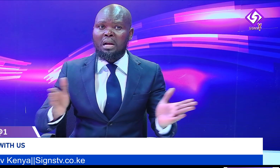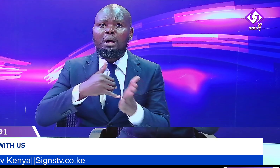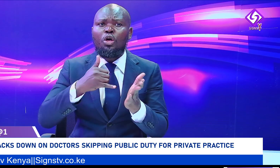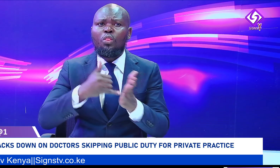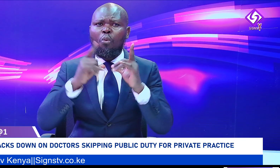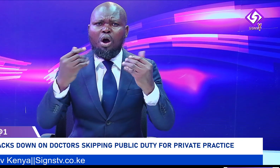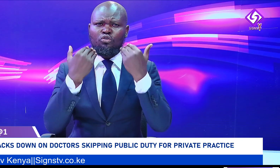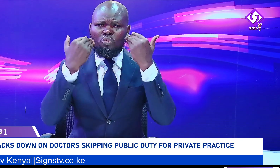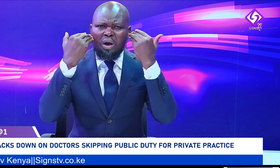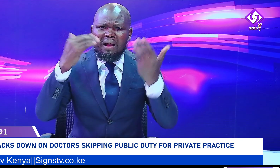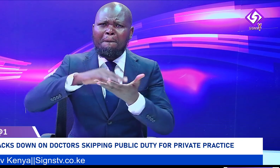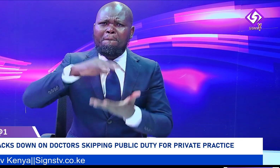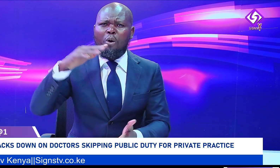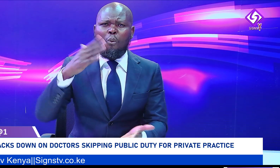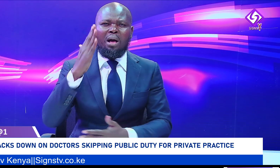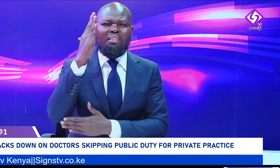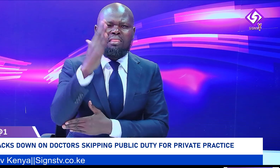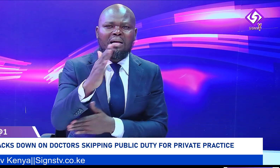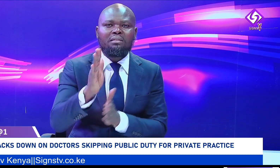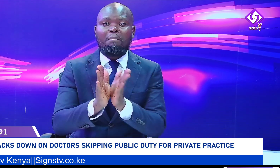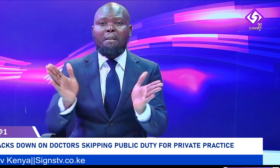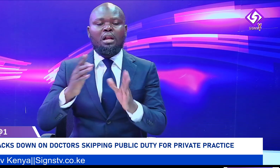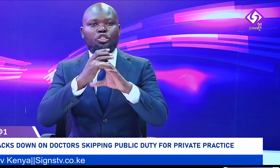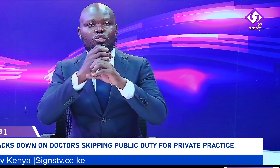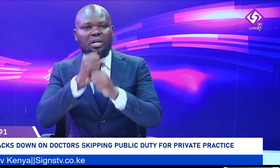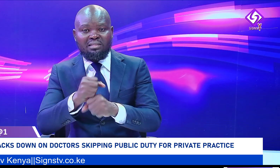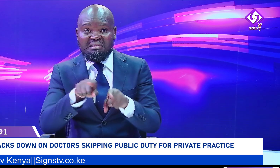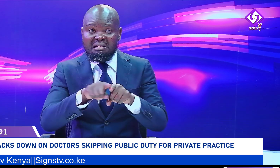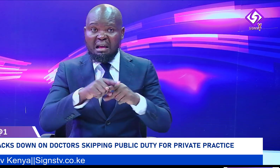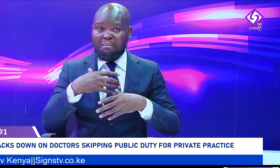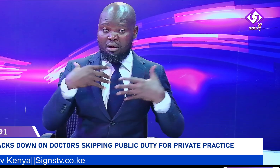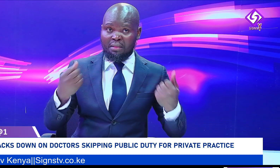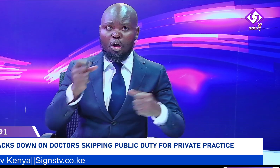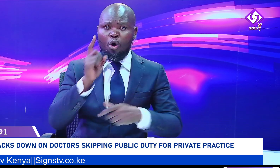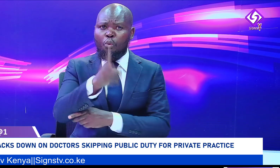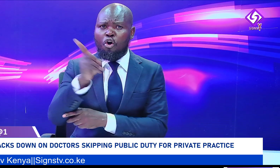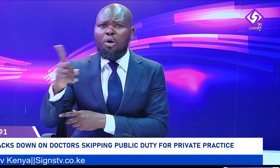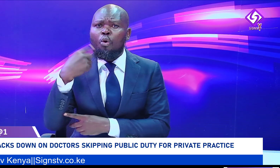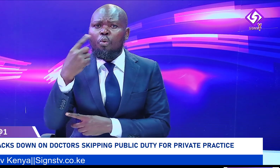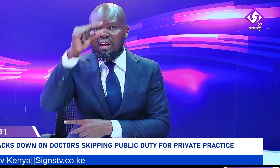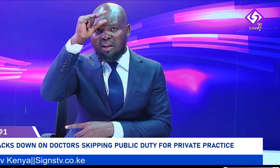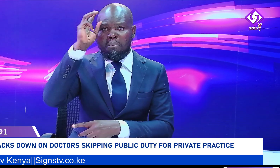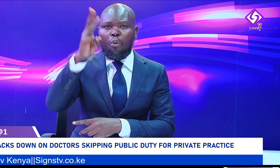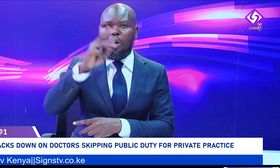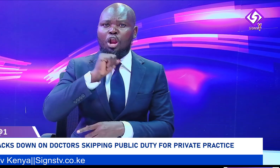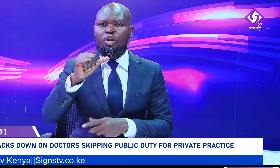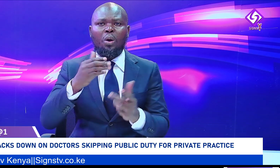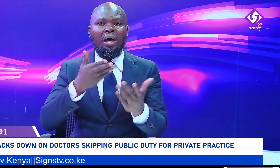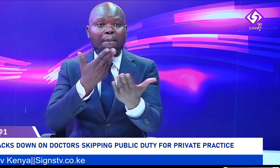system. He described the practice as dishonest and intolerable, stressing that it amounts to an abuse of public